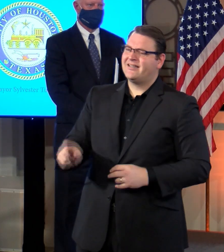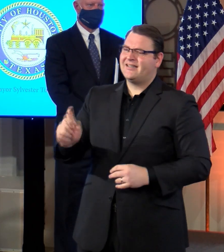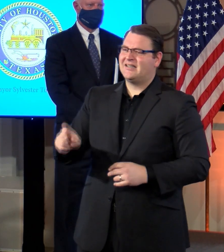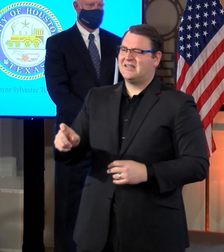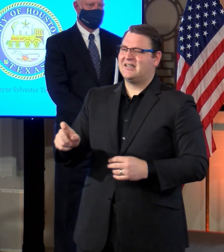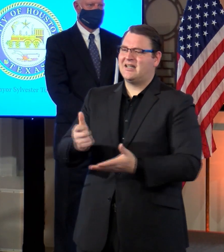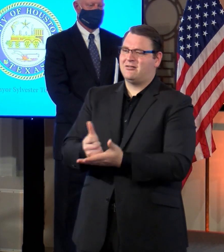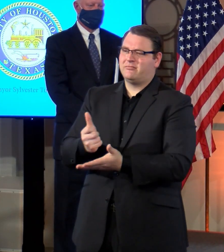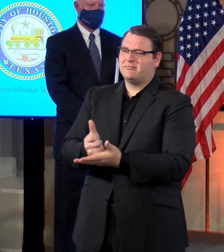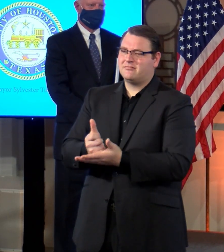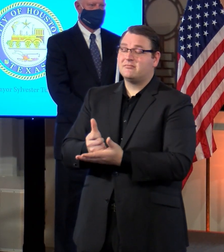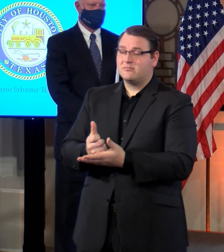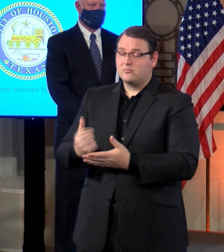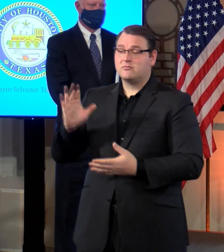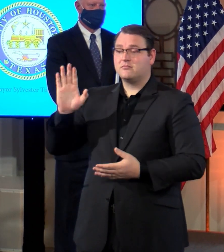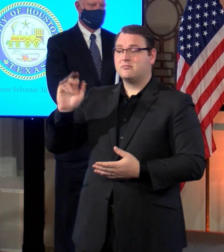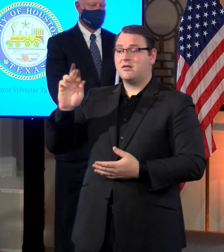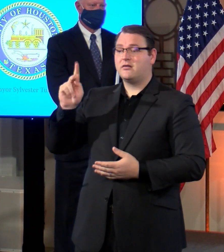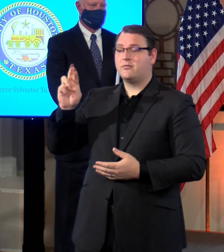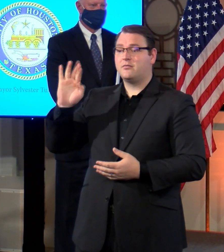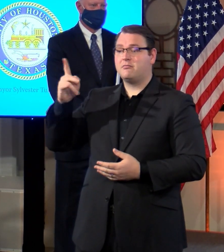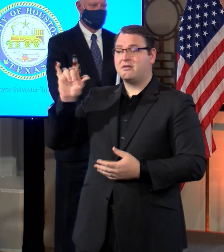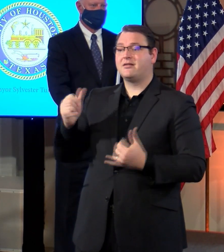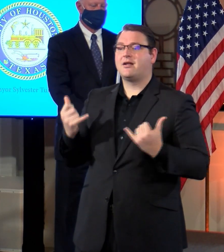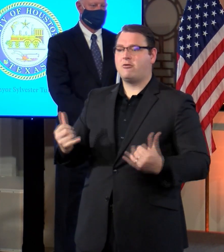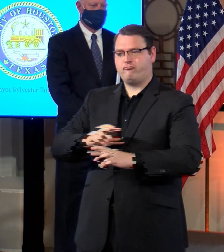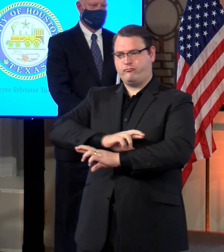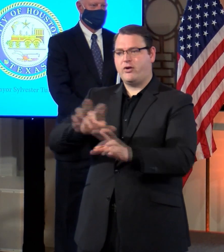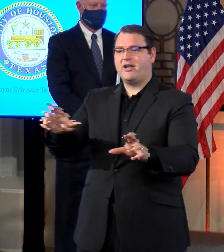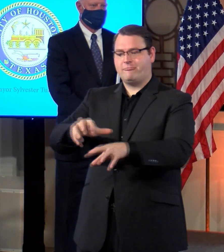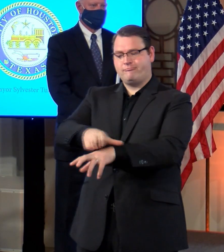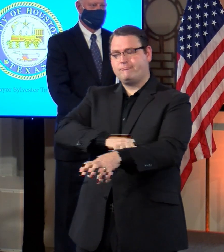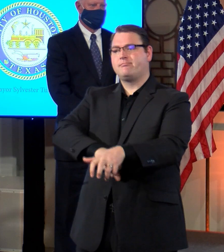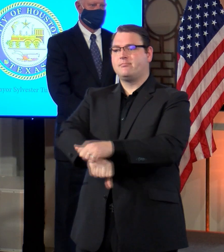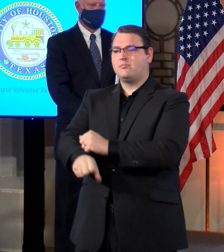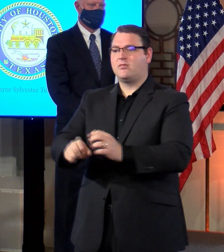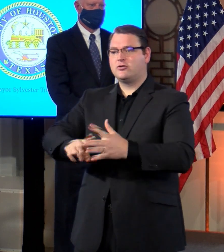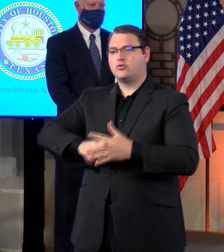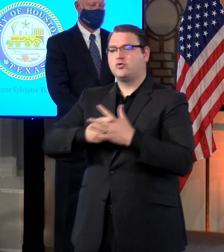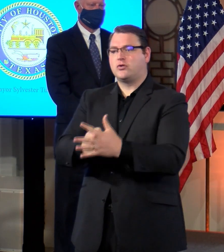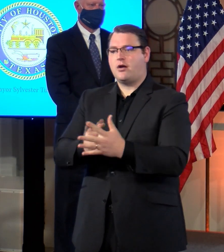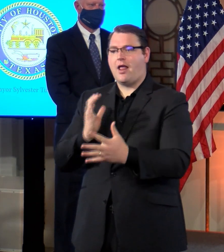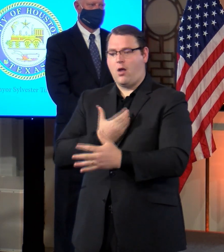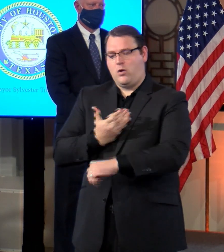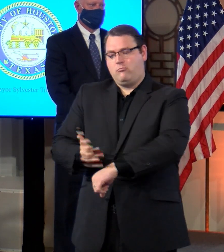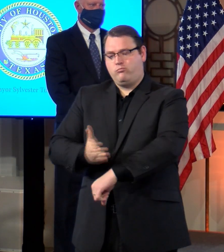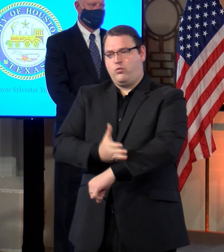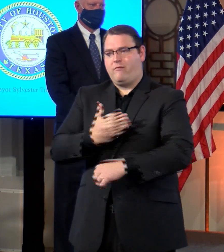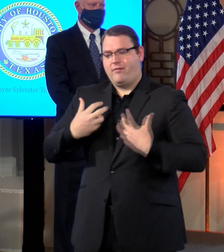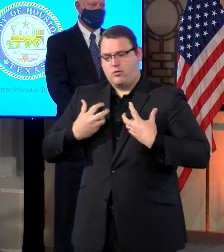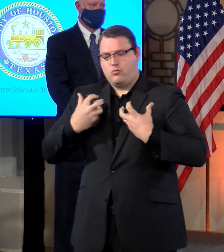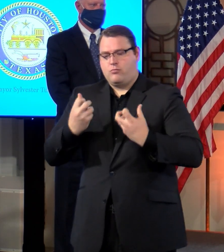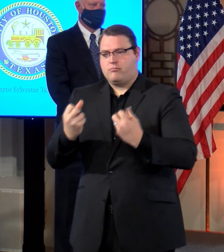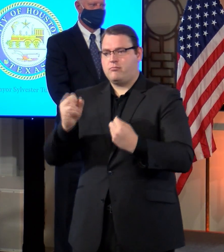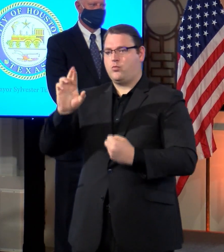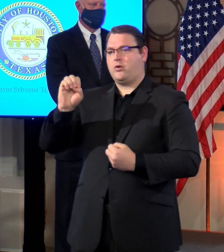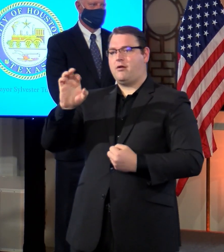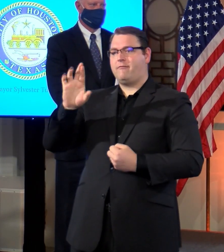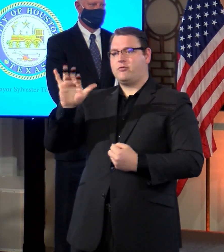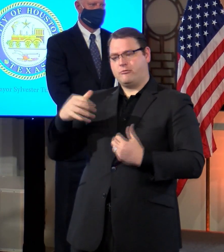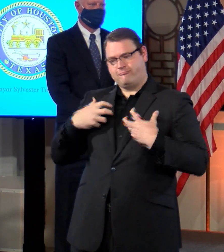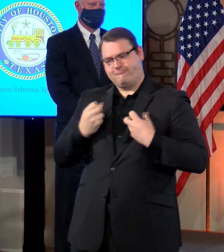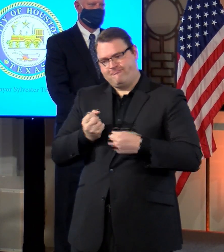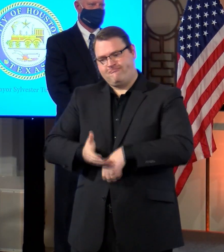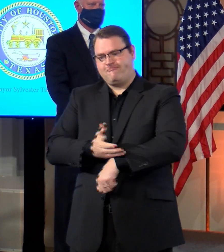what Baker Ripley is prepared to do, is to start the recovery now. Our infrastructure, our systems, our